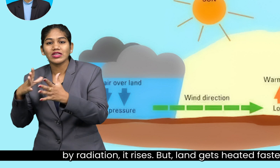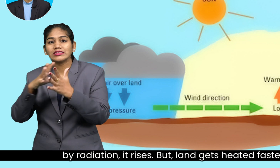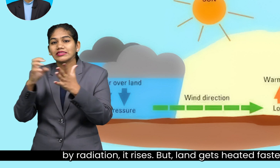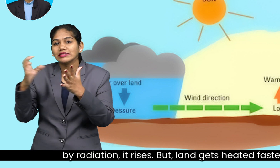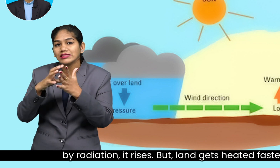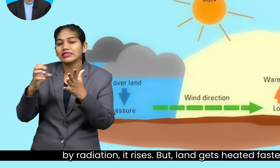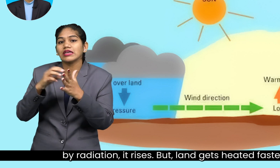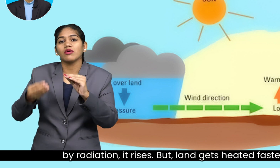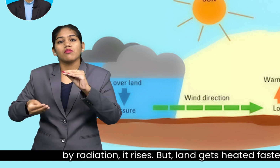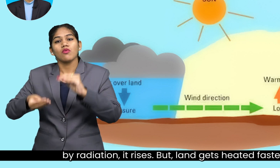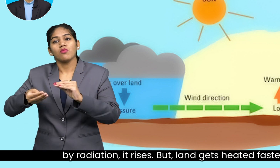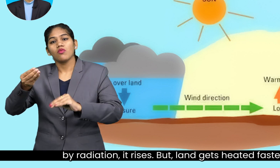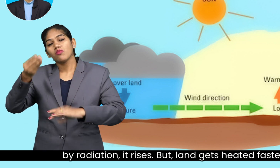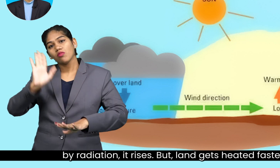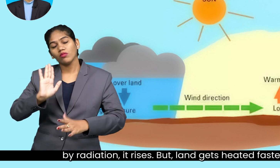rises.